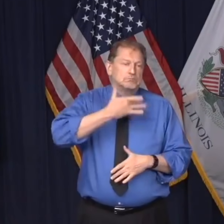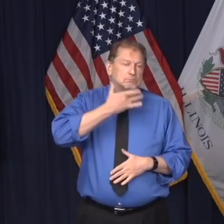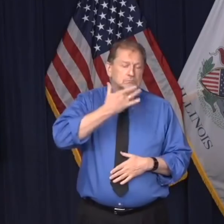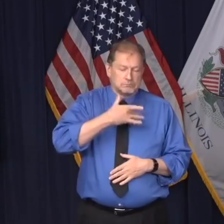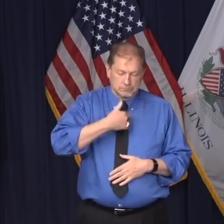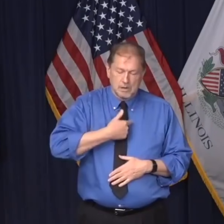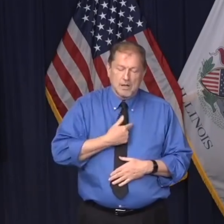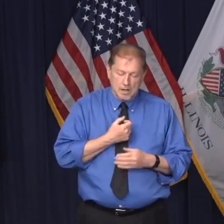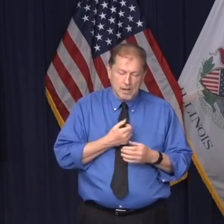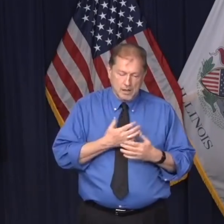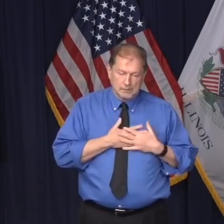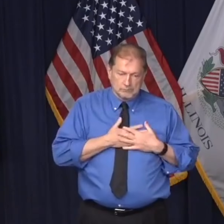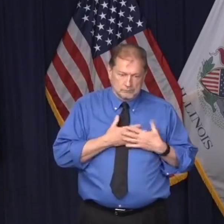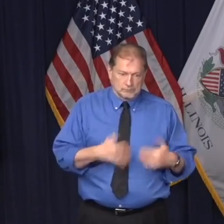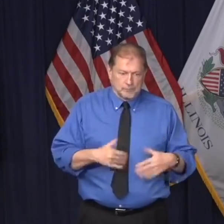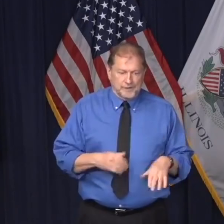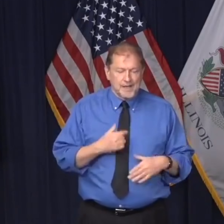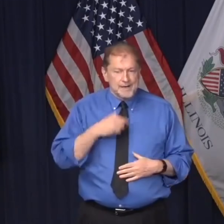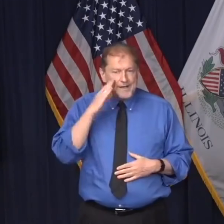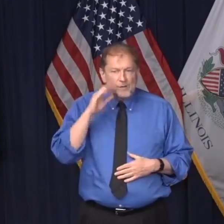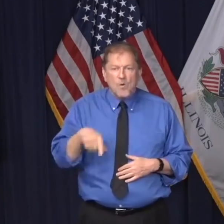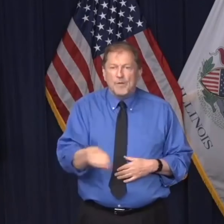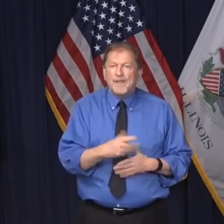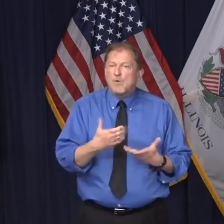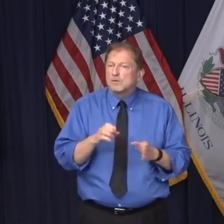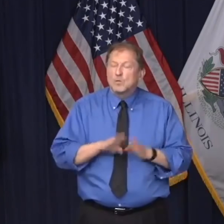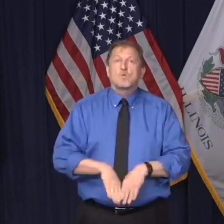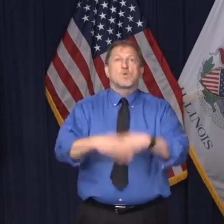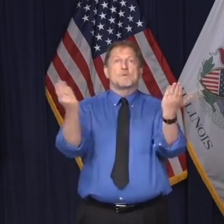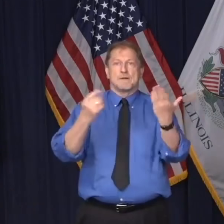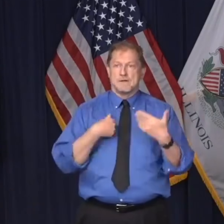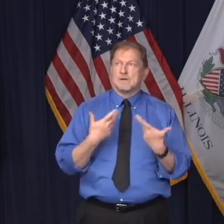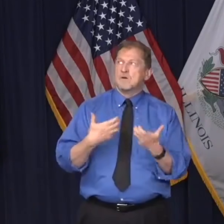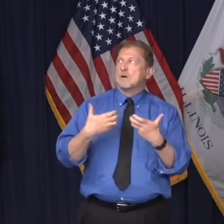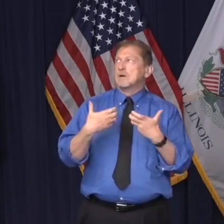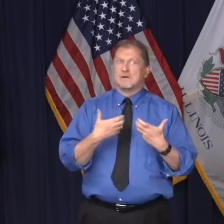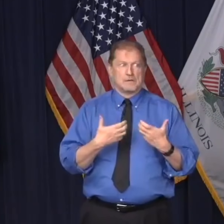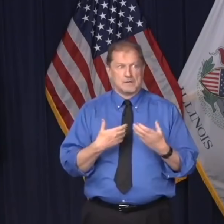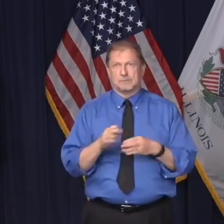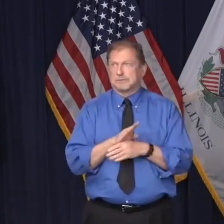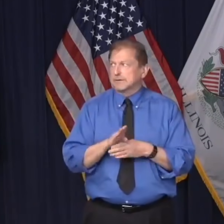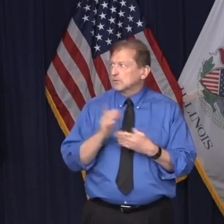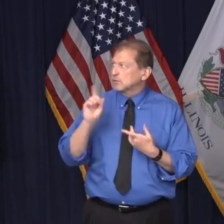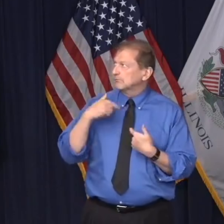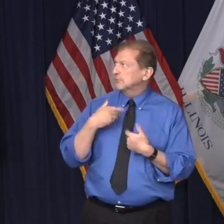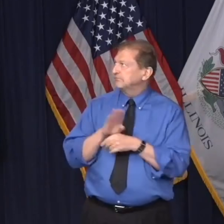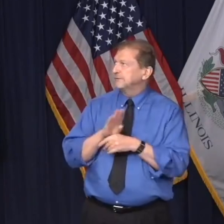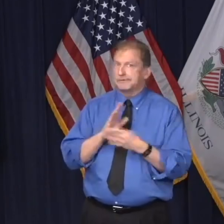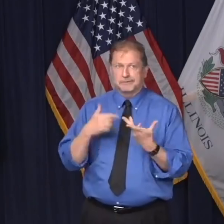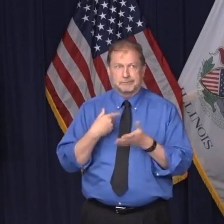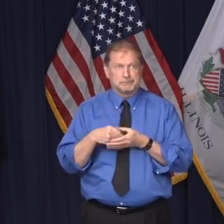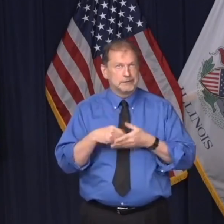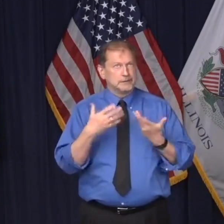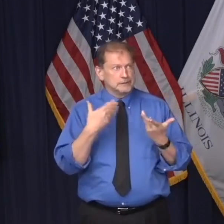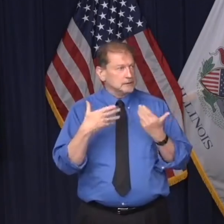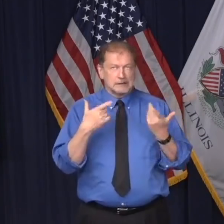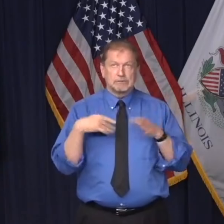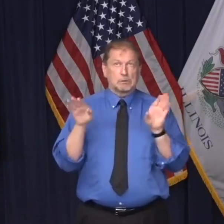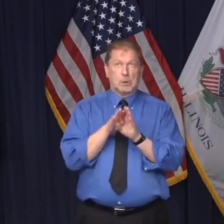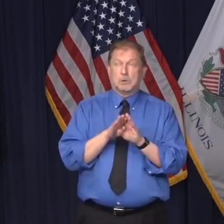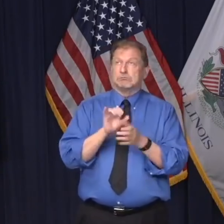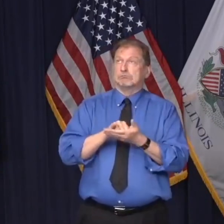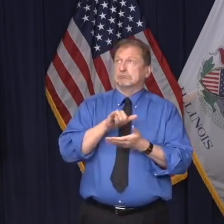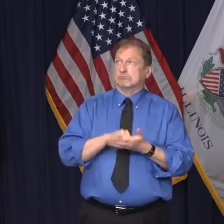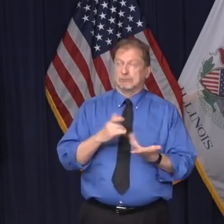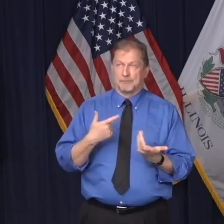I know there is an urge to want to just open the doors because of the devastation that this coronavirus